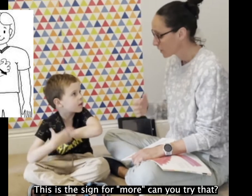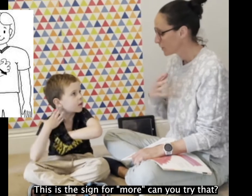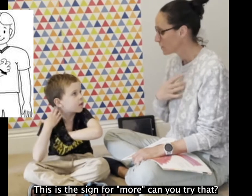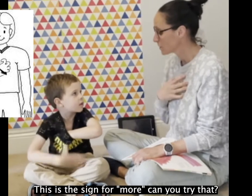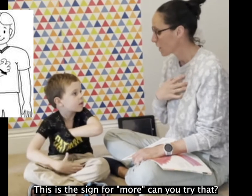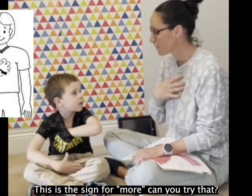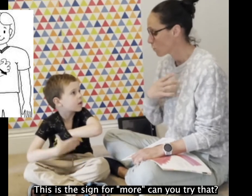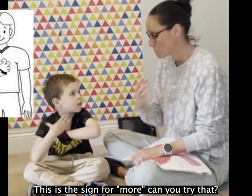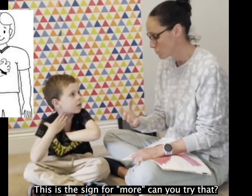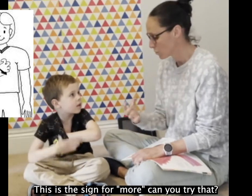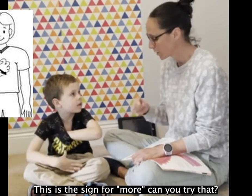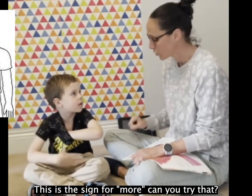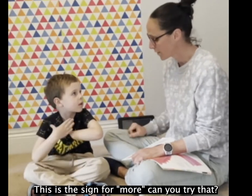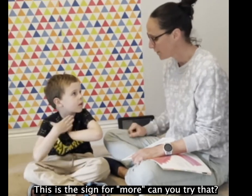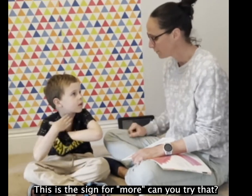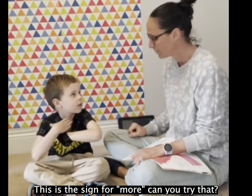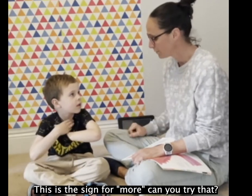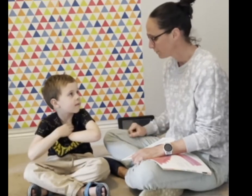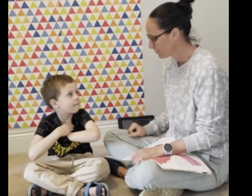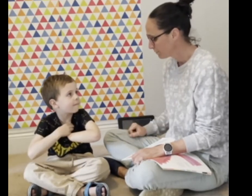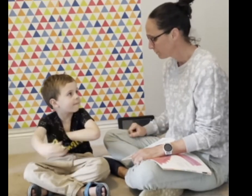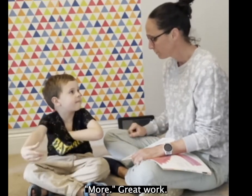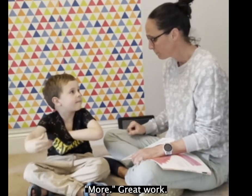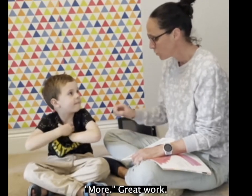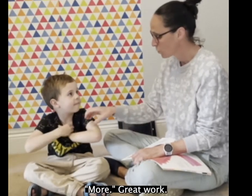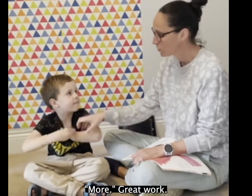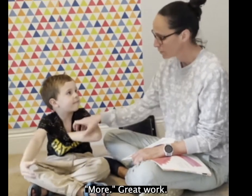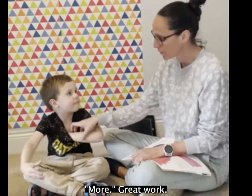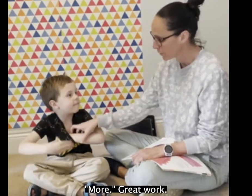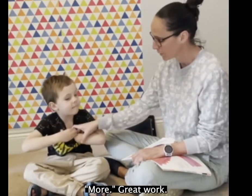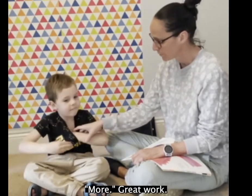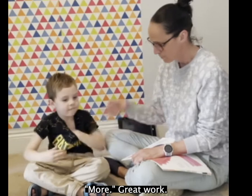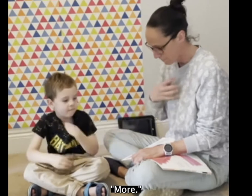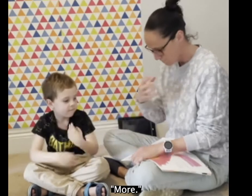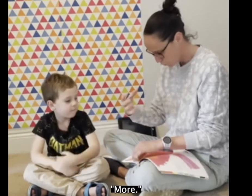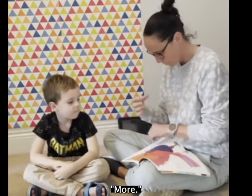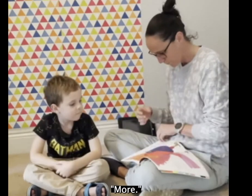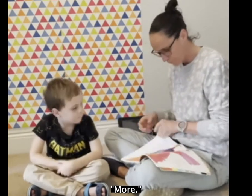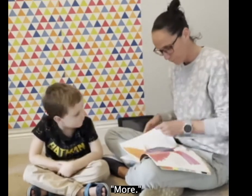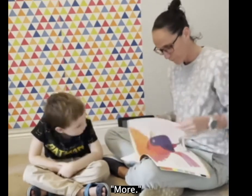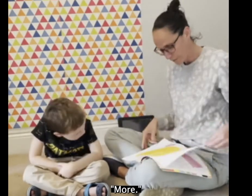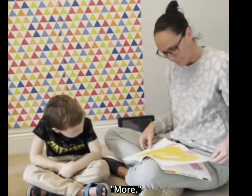This is a sign for more. Can you try that? More, great work, more.